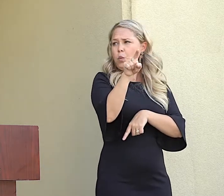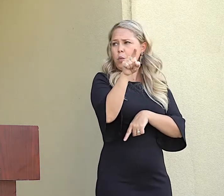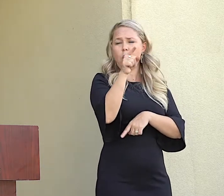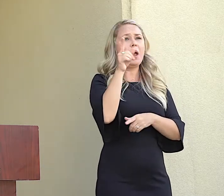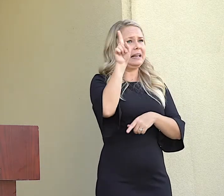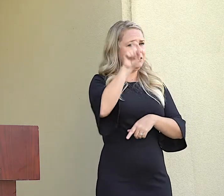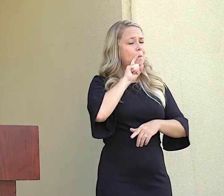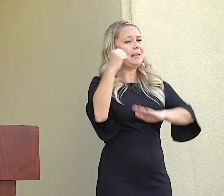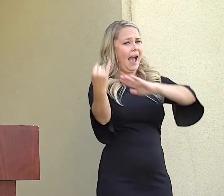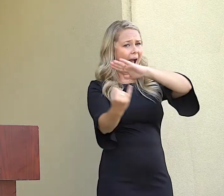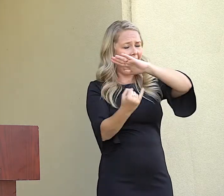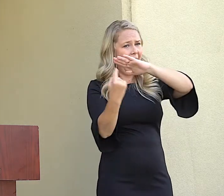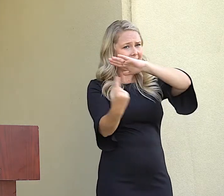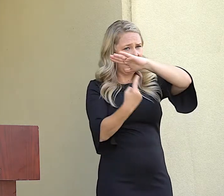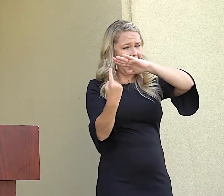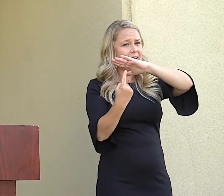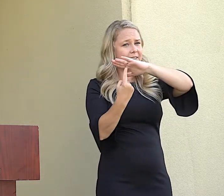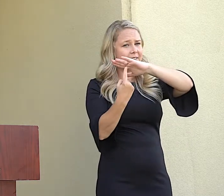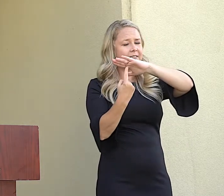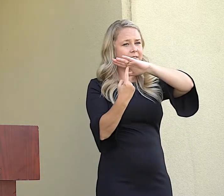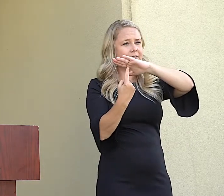be isolated and observed